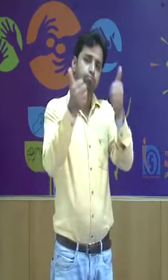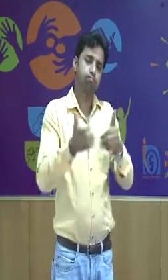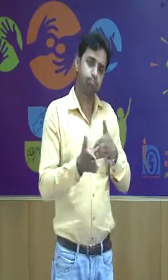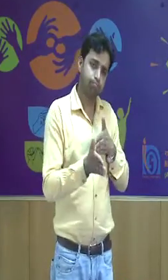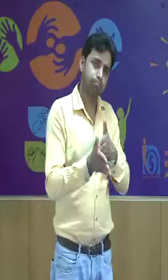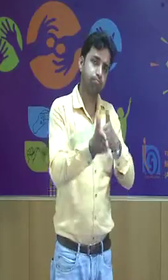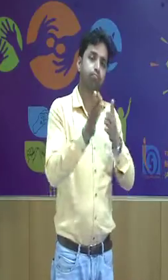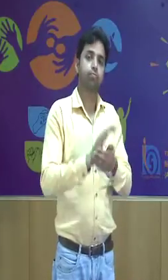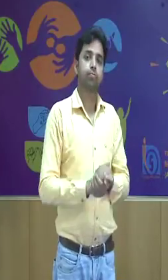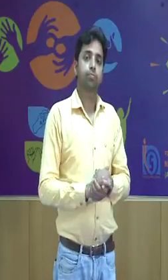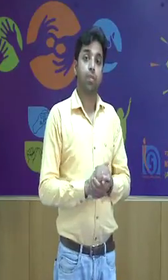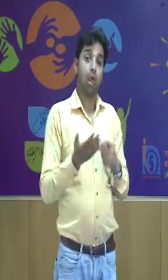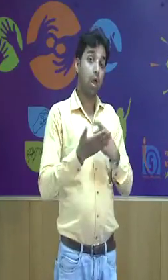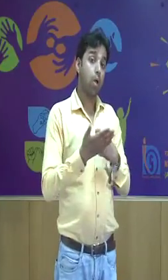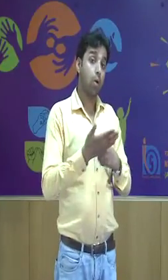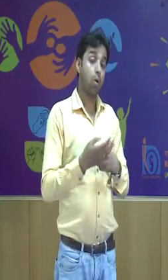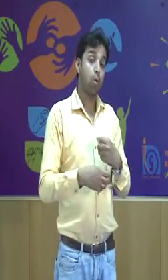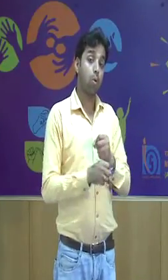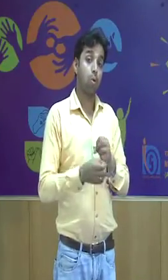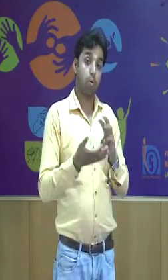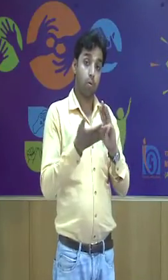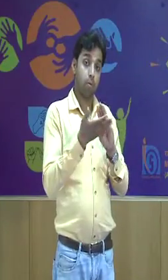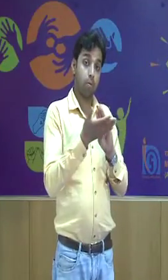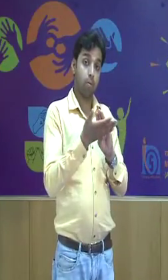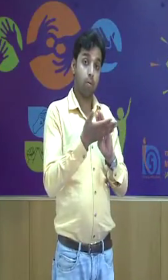the rules of Mitakshara system